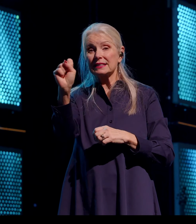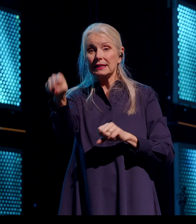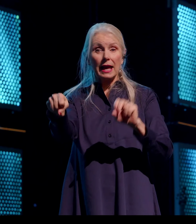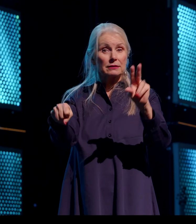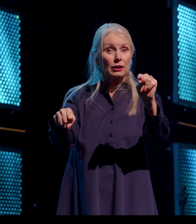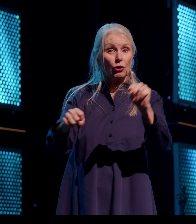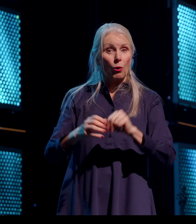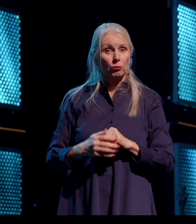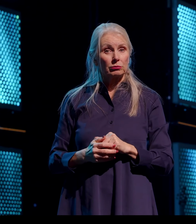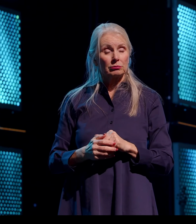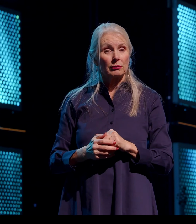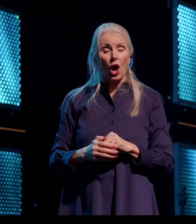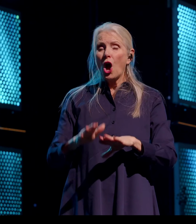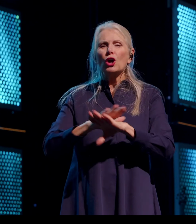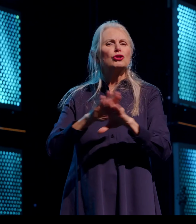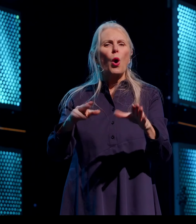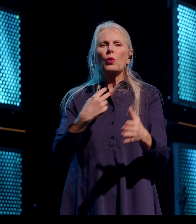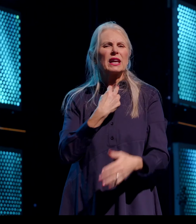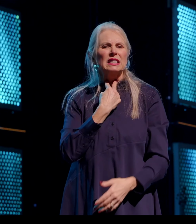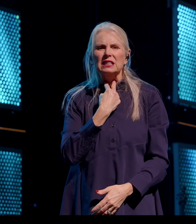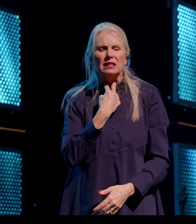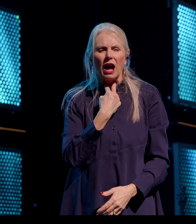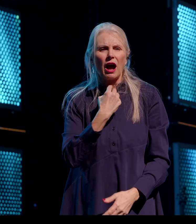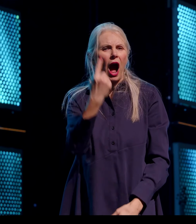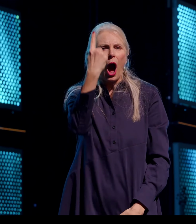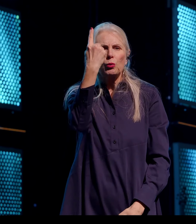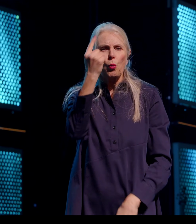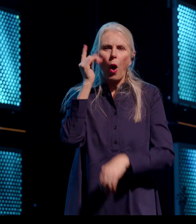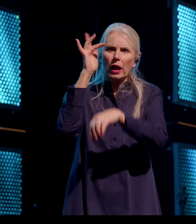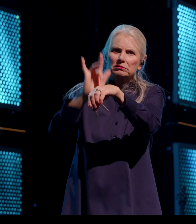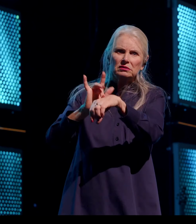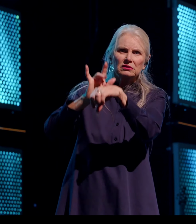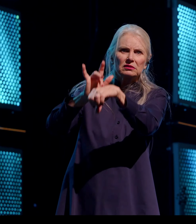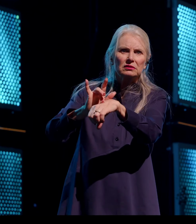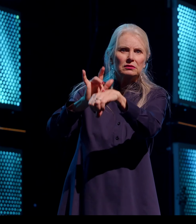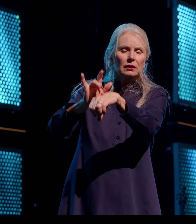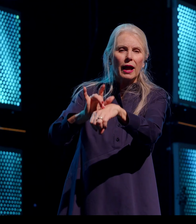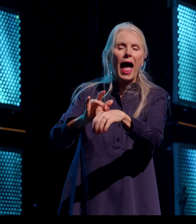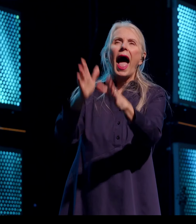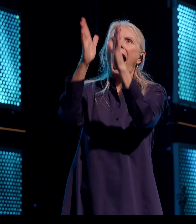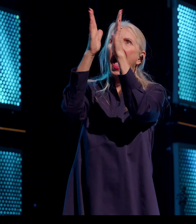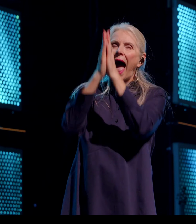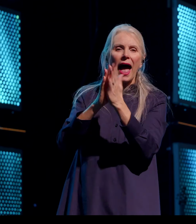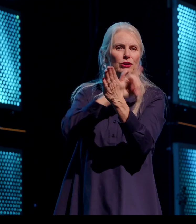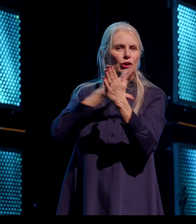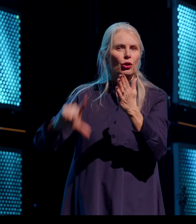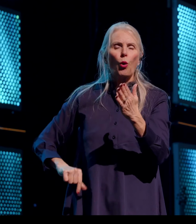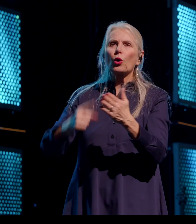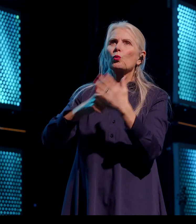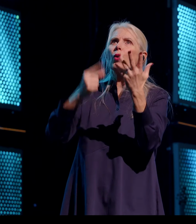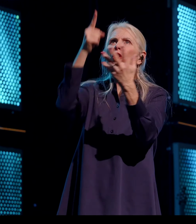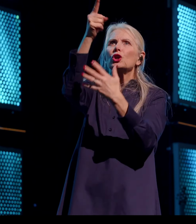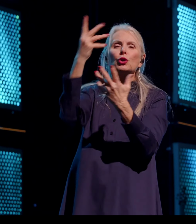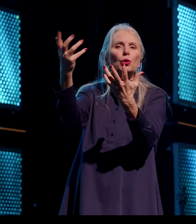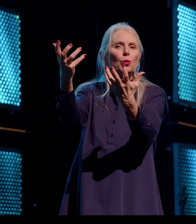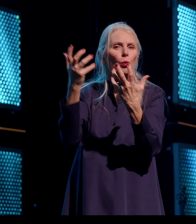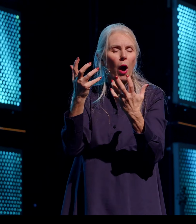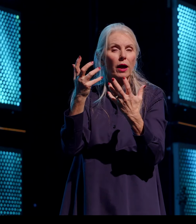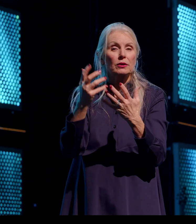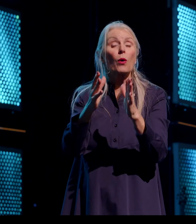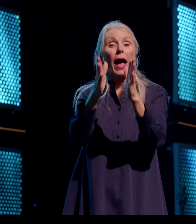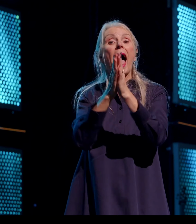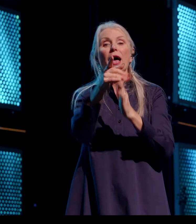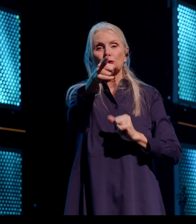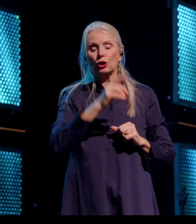to. Don't just get stuck on what you want, but say, Lord, what is it that you want? Do you want to, here's a